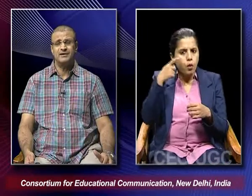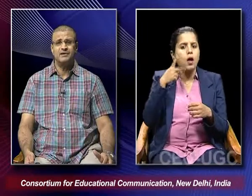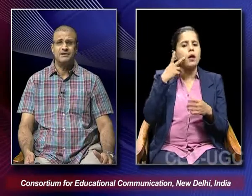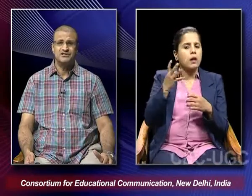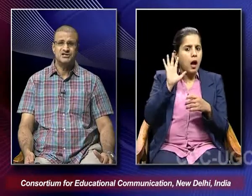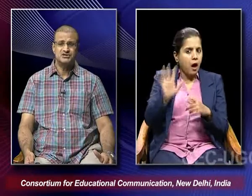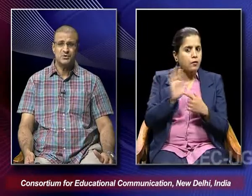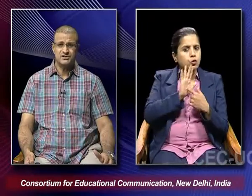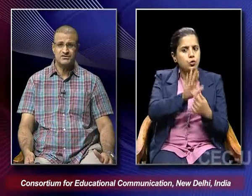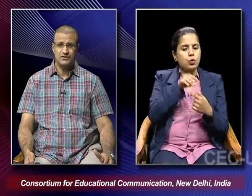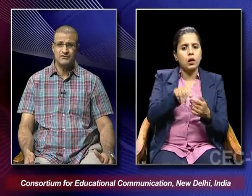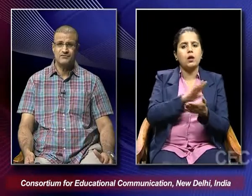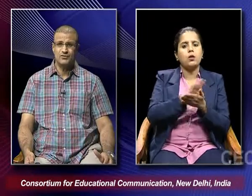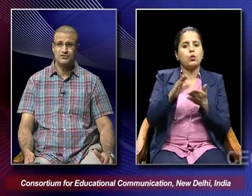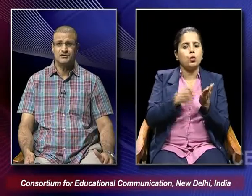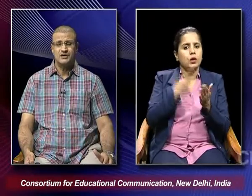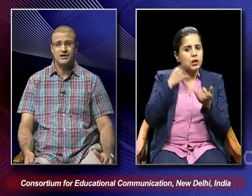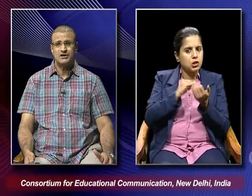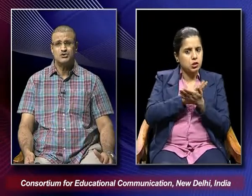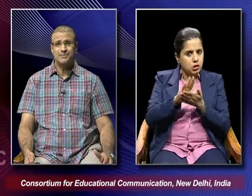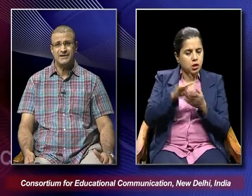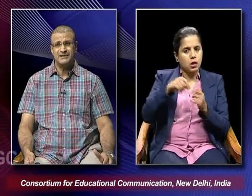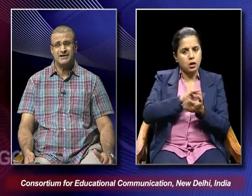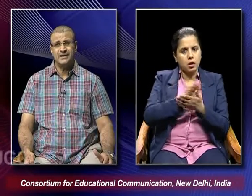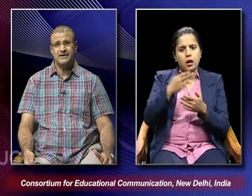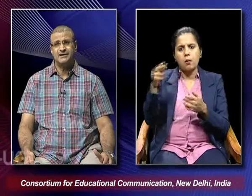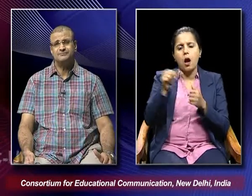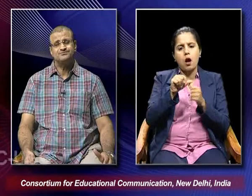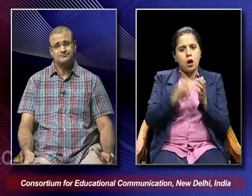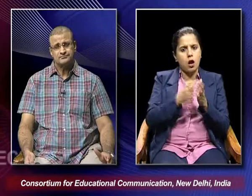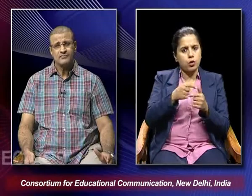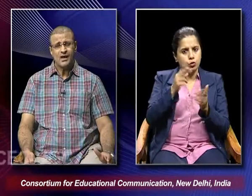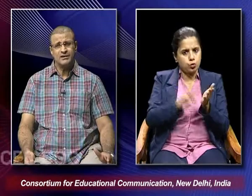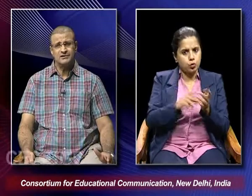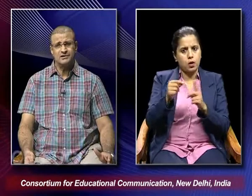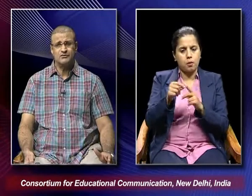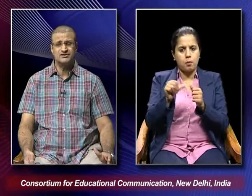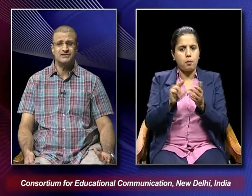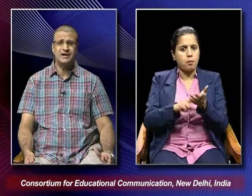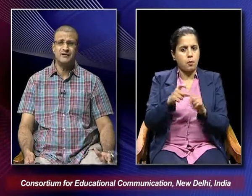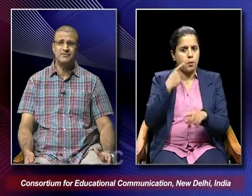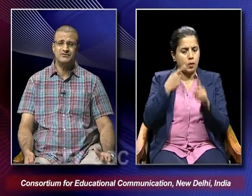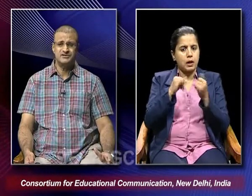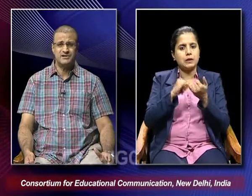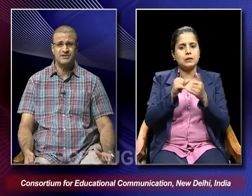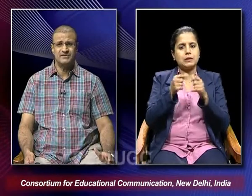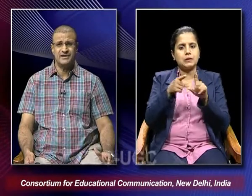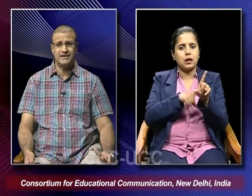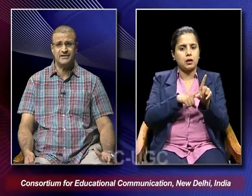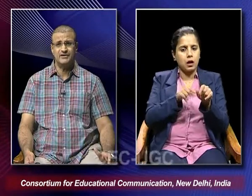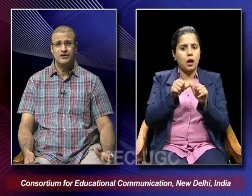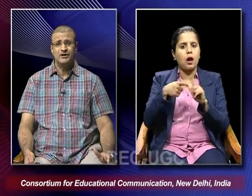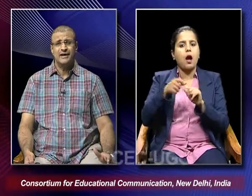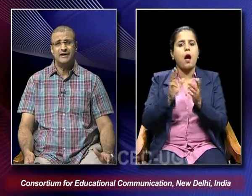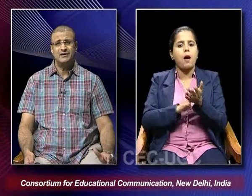by Hrishikesh Mukherjee. One of them was Arjun Pandit, and another was Satyakam, in which Dharmendra had